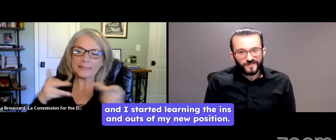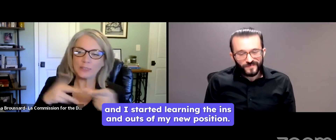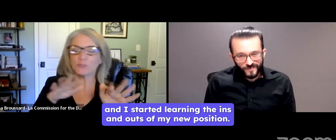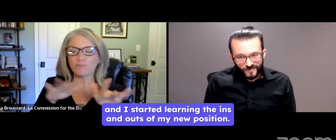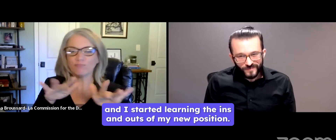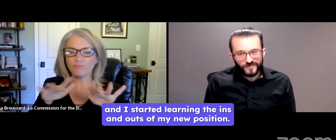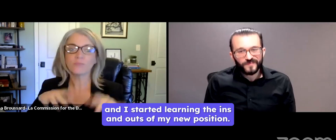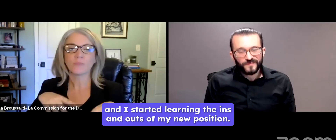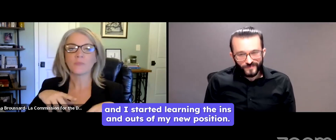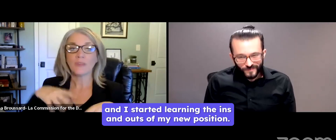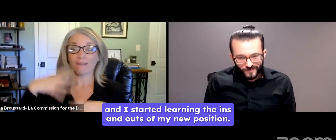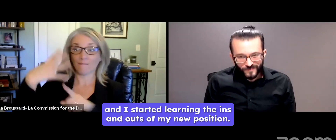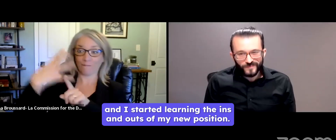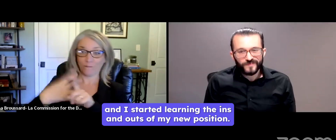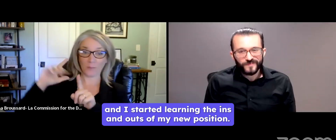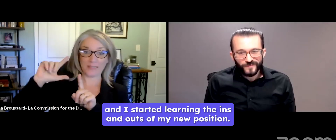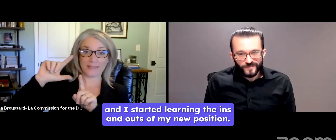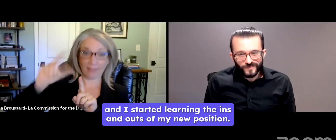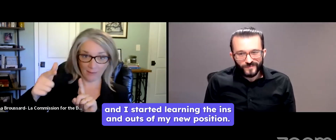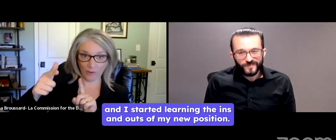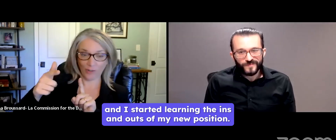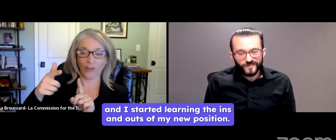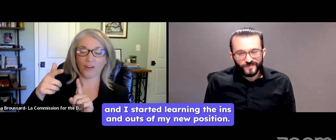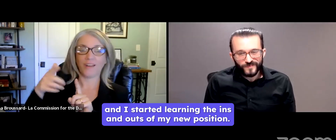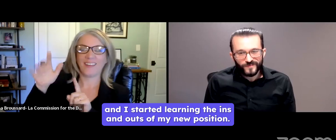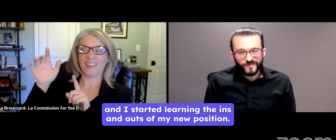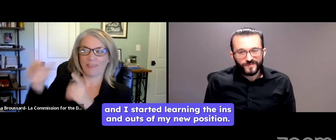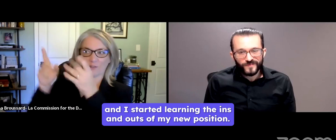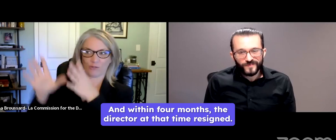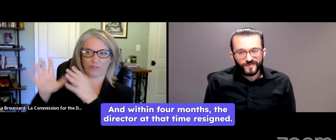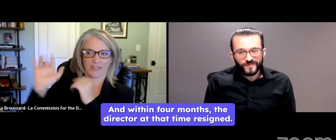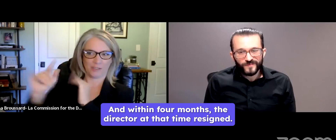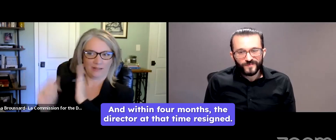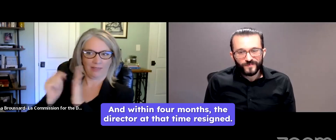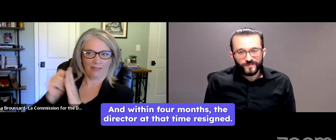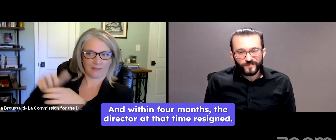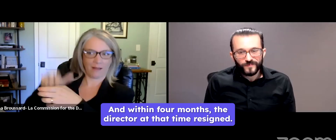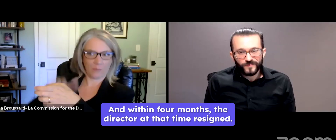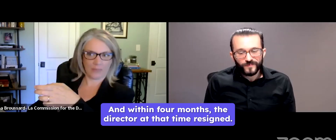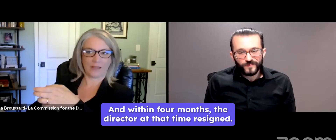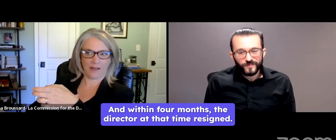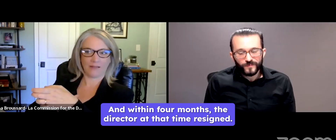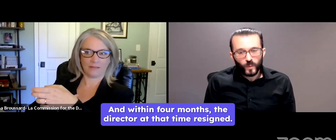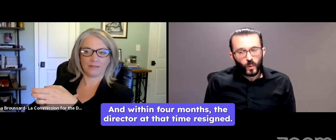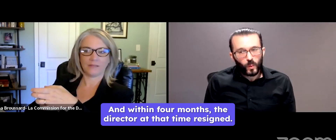and I started learning the ins and outs of my new position. And within 4 months, the director at that